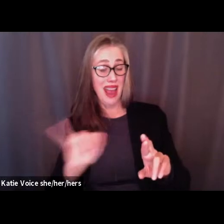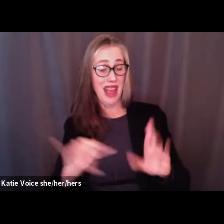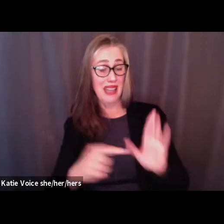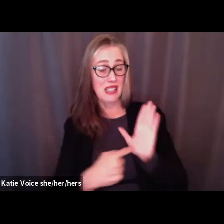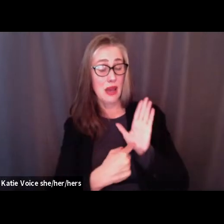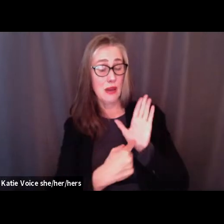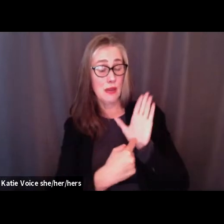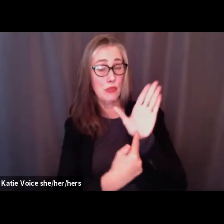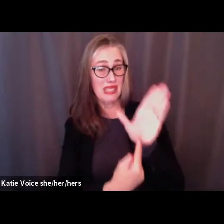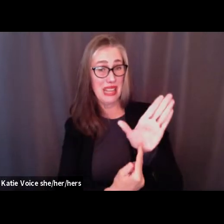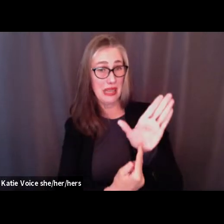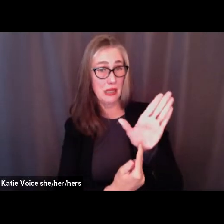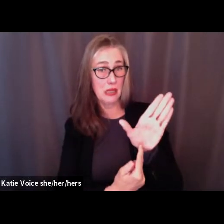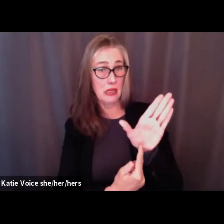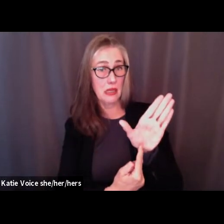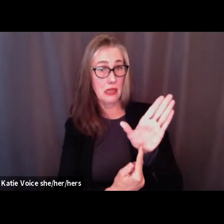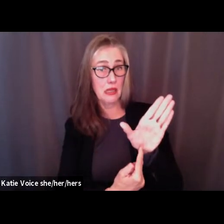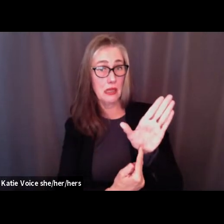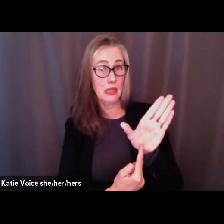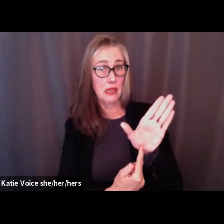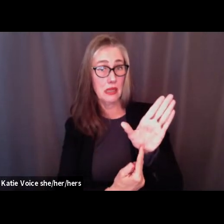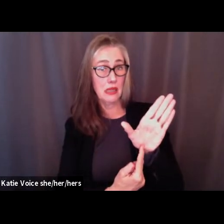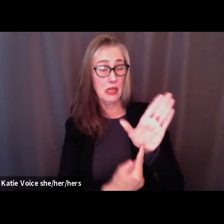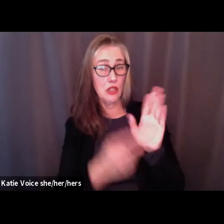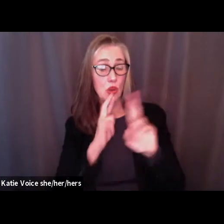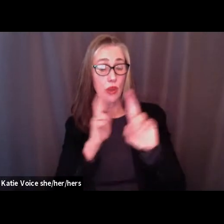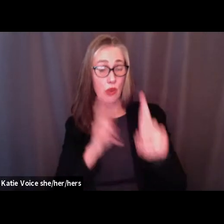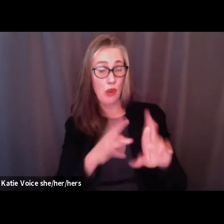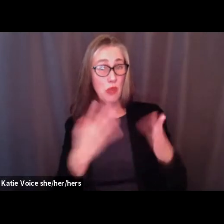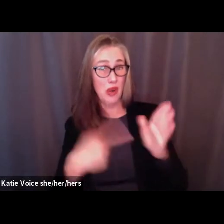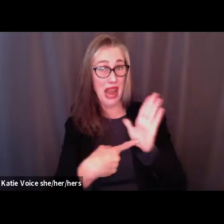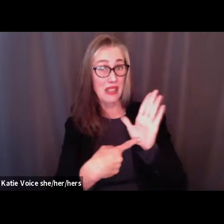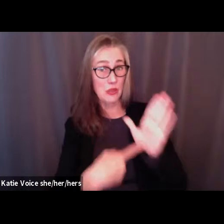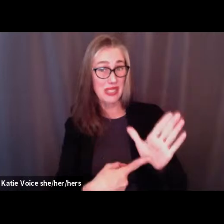any objection to accepting the report as presented?